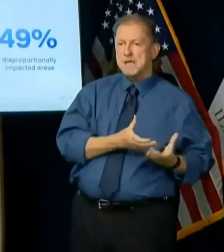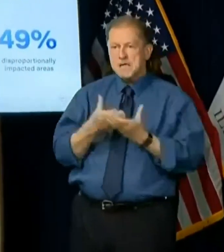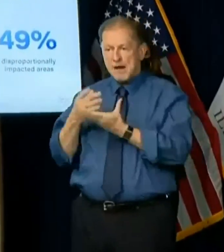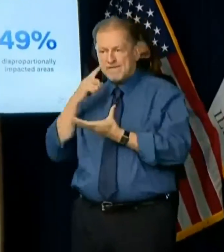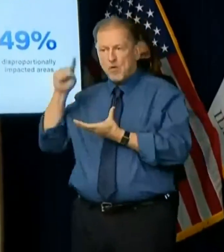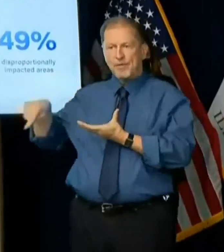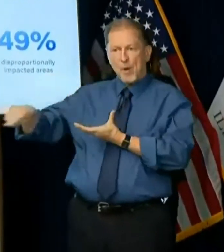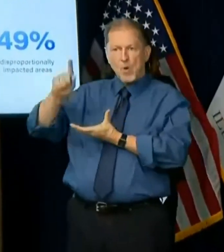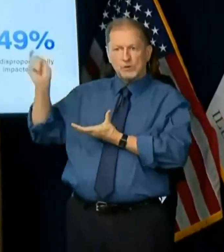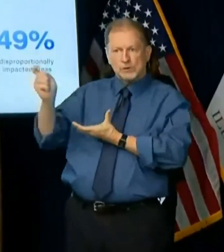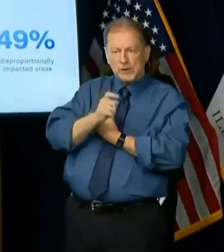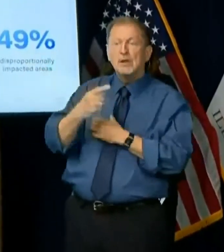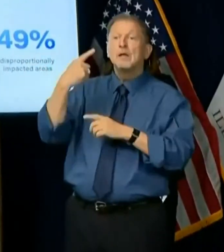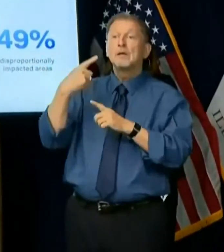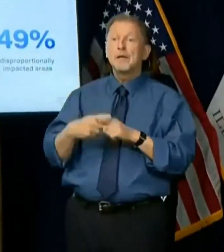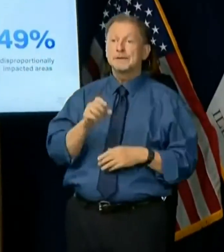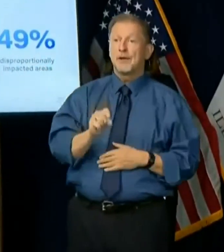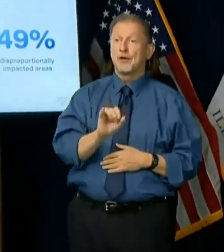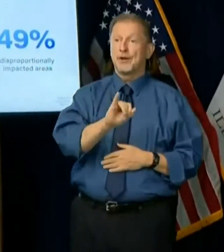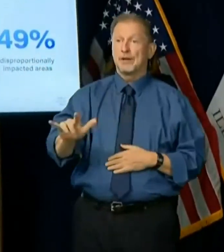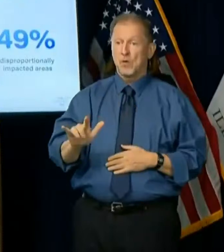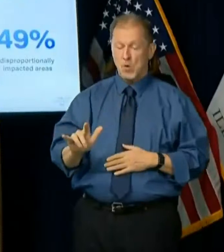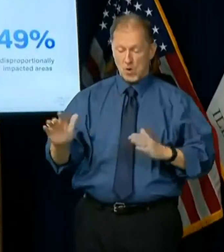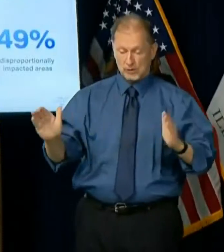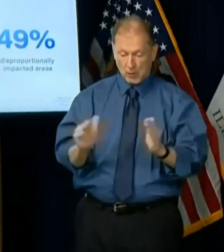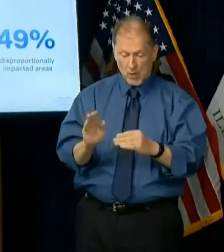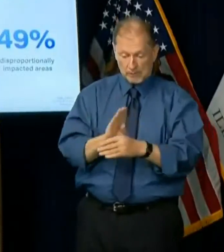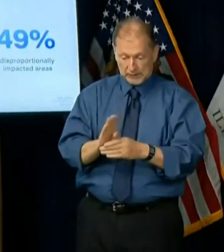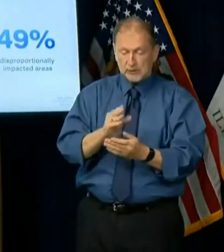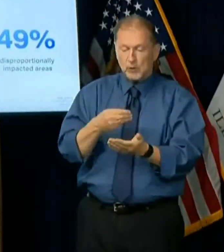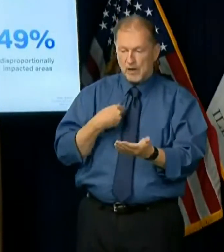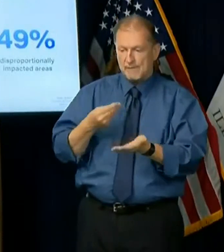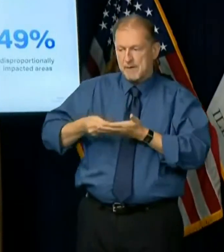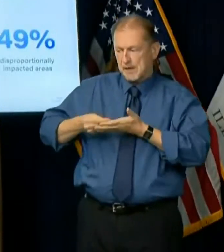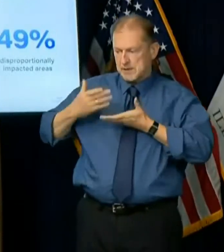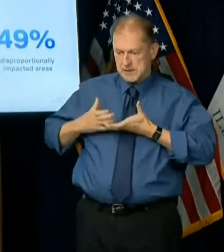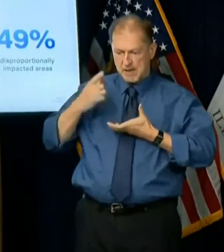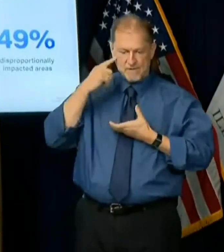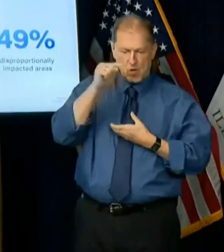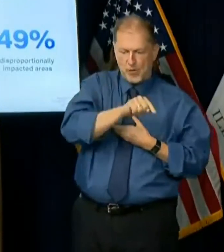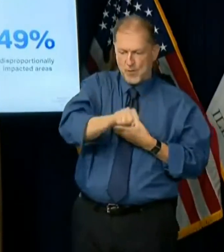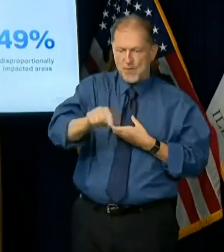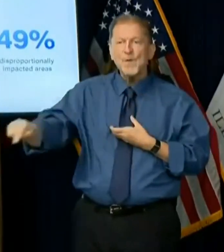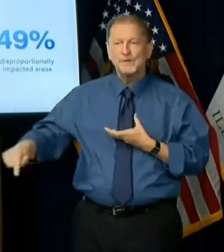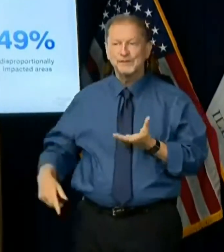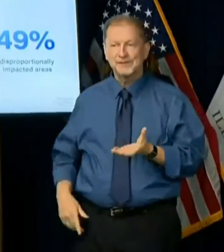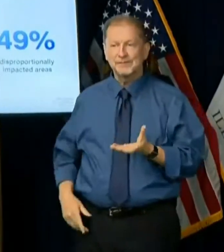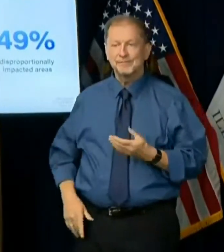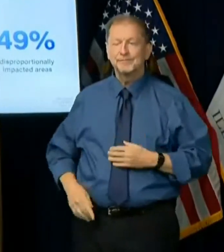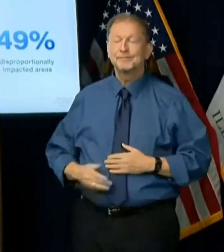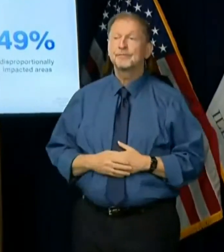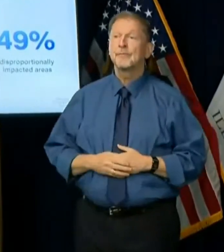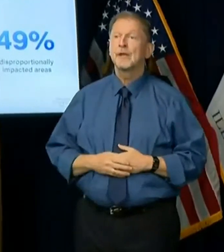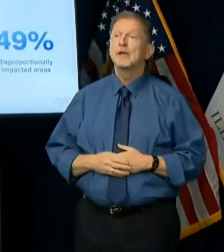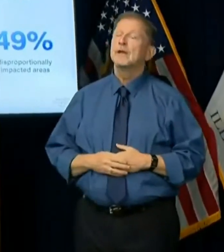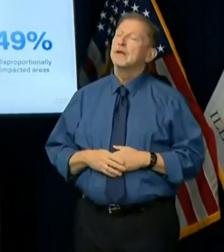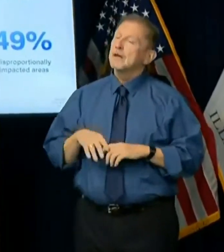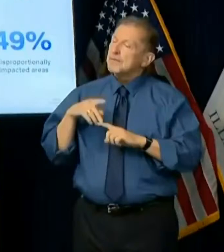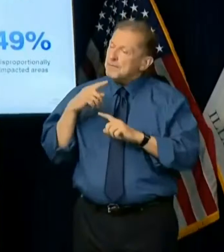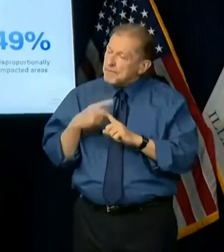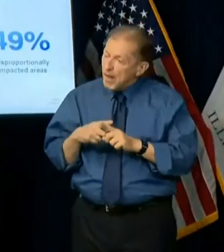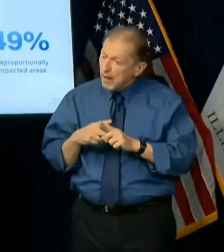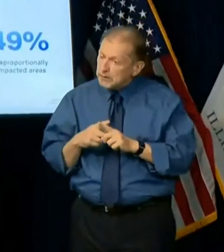small businesses as part of the BIG grant program. We're paying special attention to